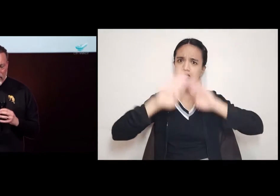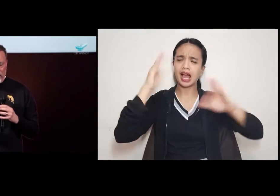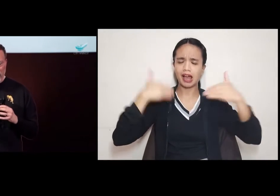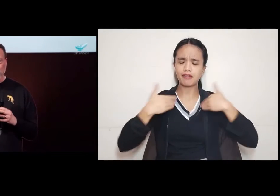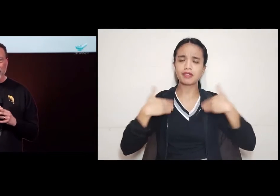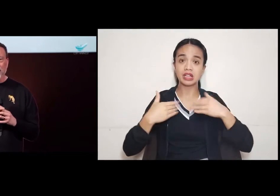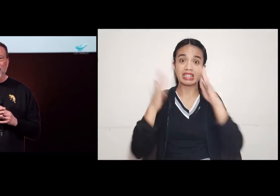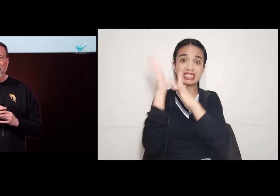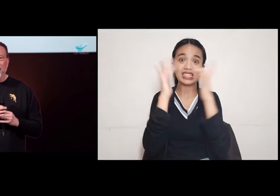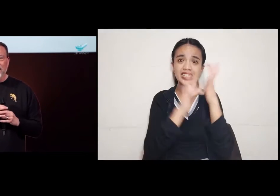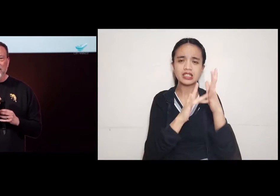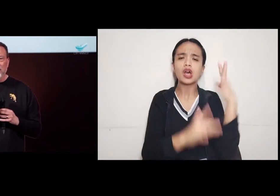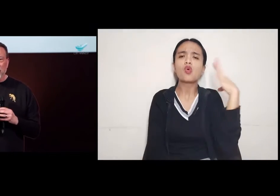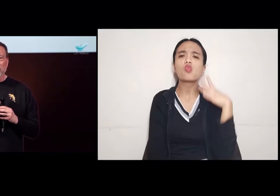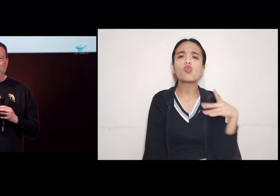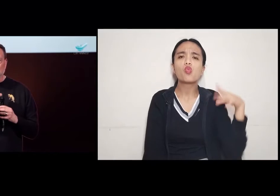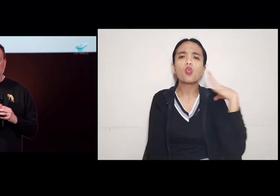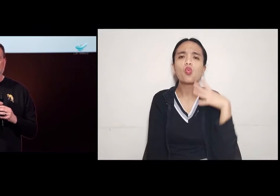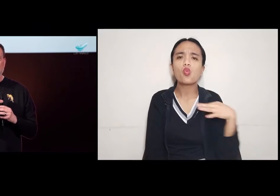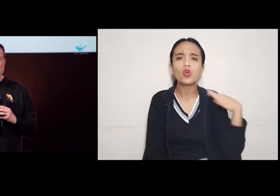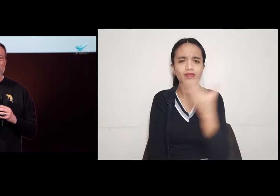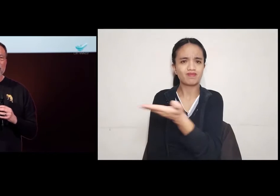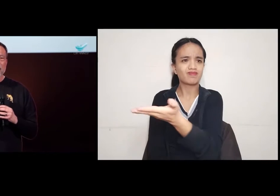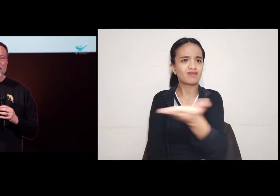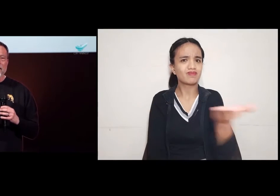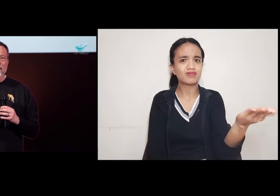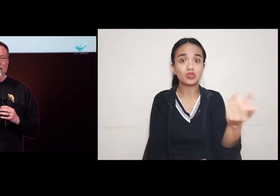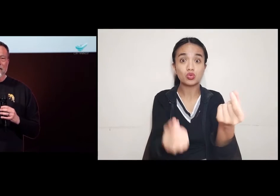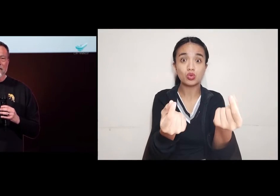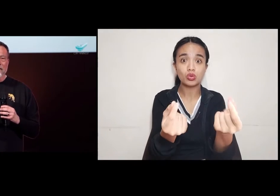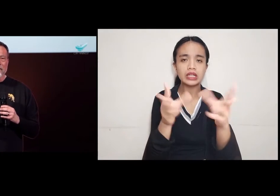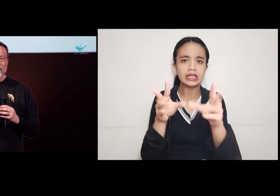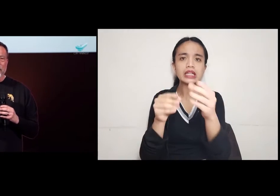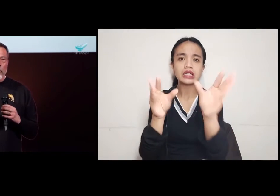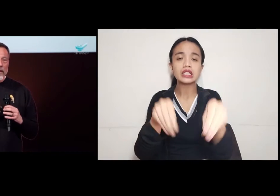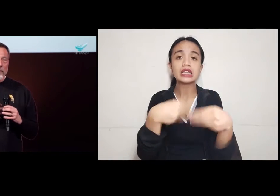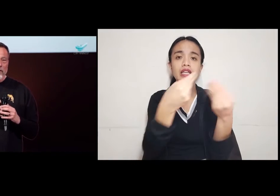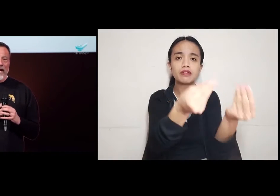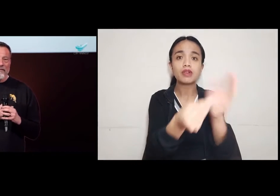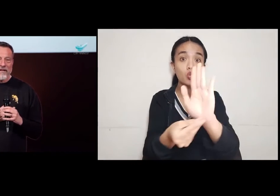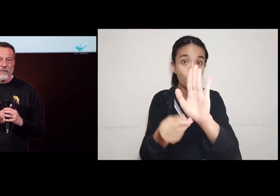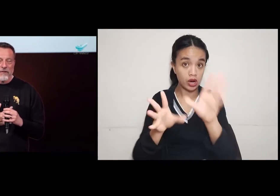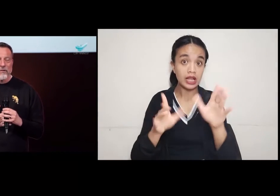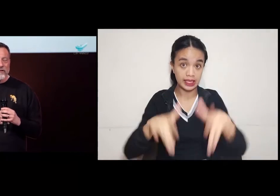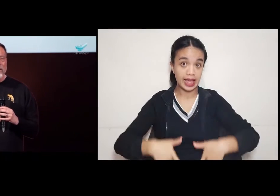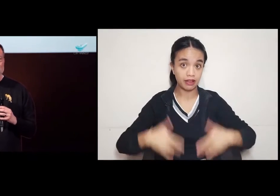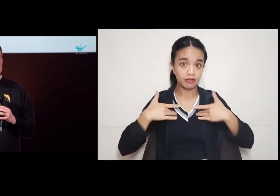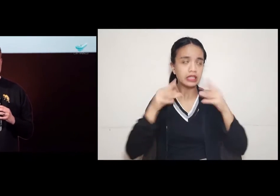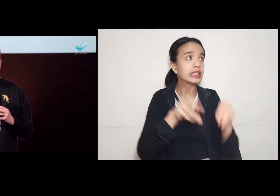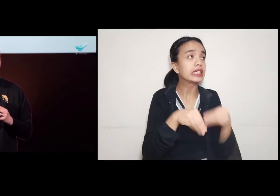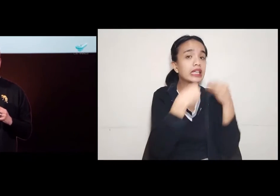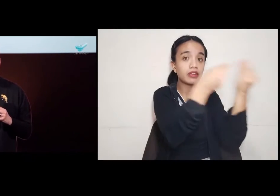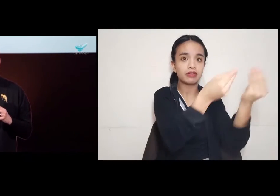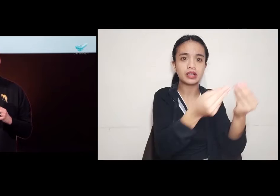this crisis. Jesus is waiting for you to open up your life to him, to trust